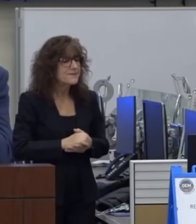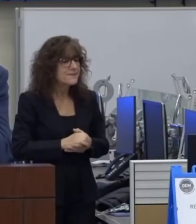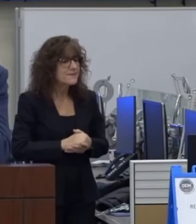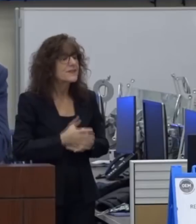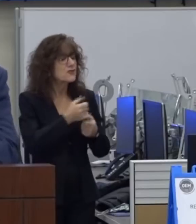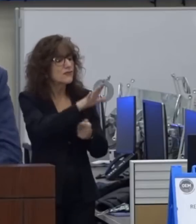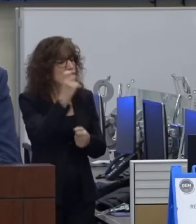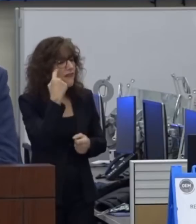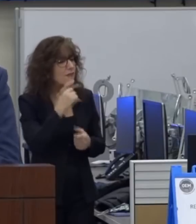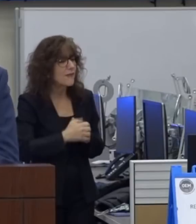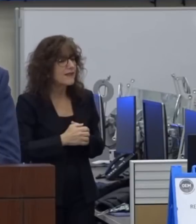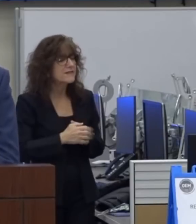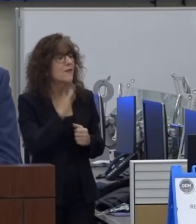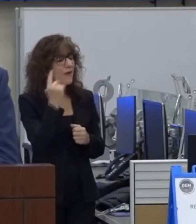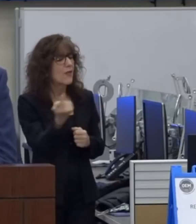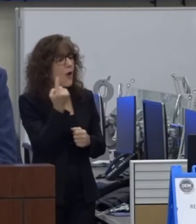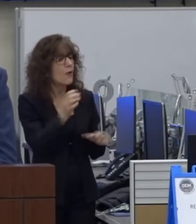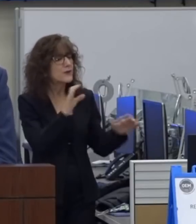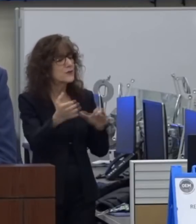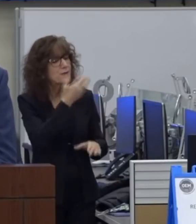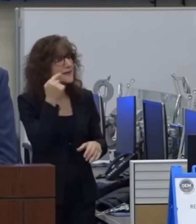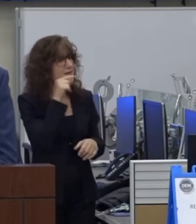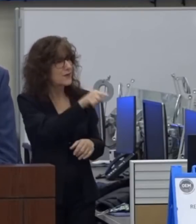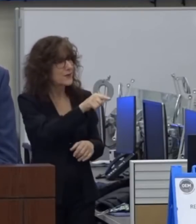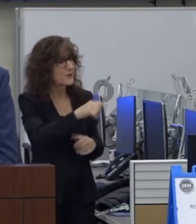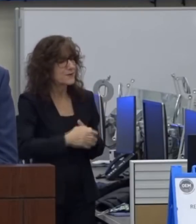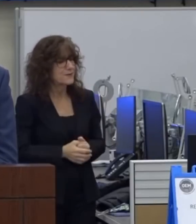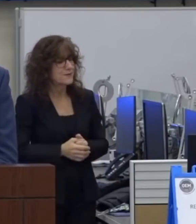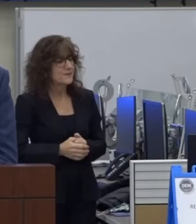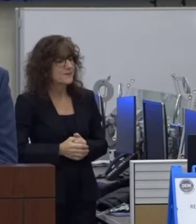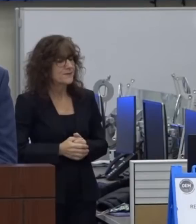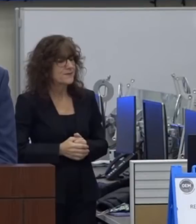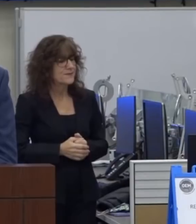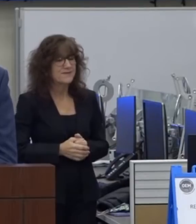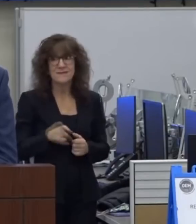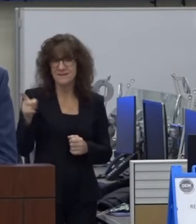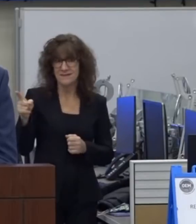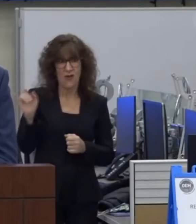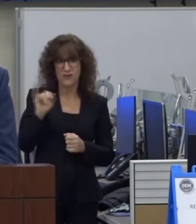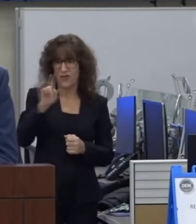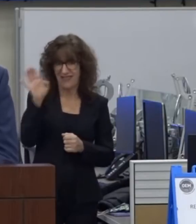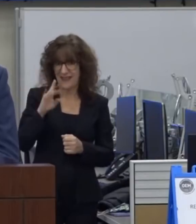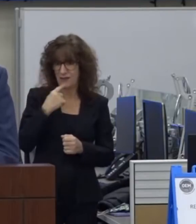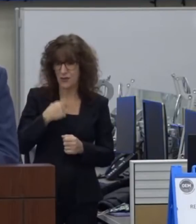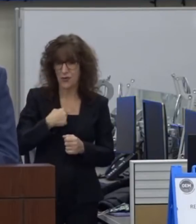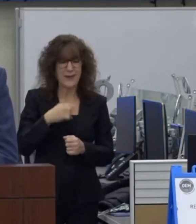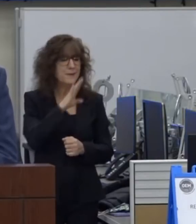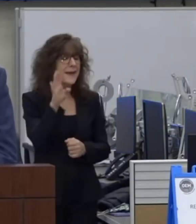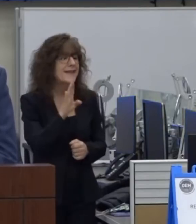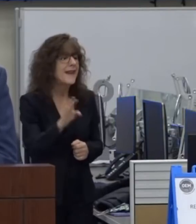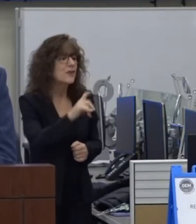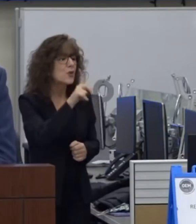Trust in your government. It will always do what's in your best interest. Nor did they ever say, never